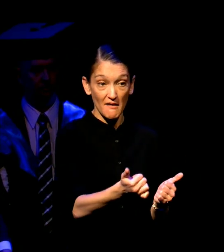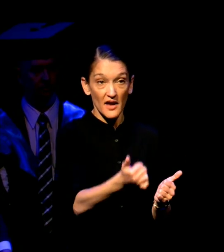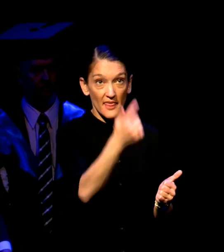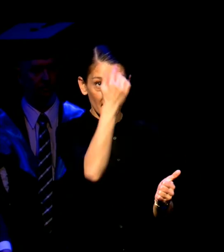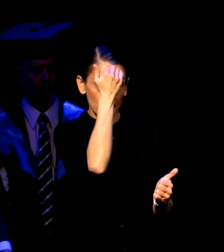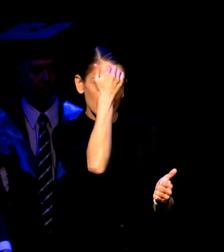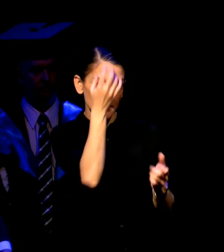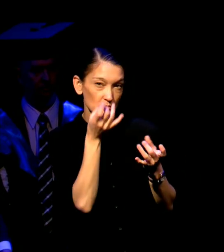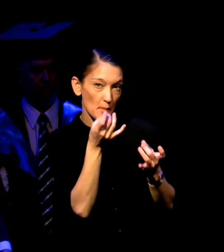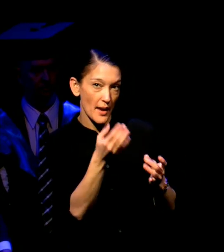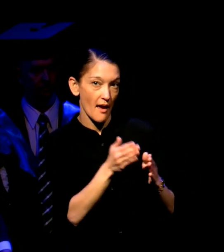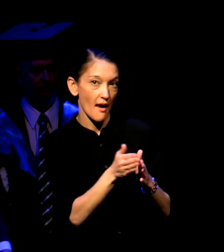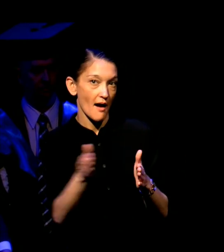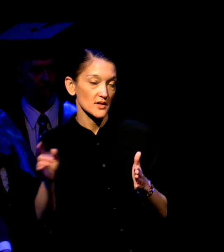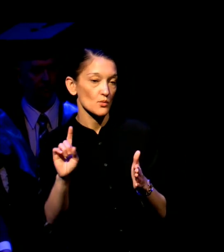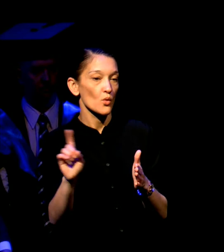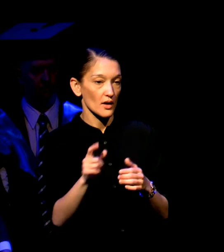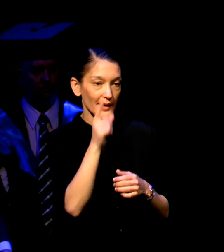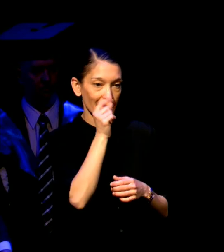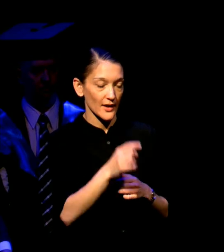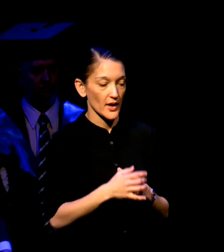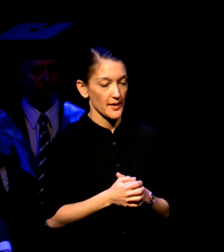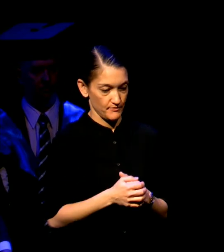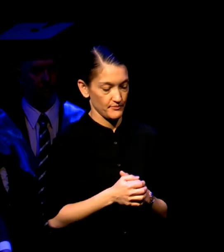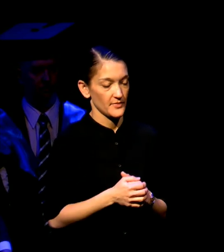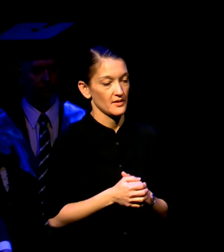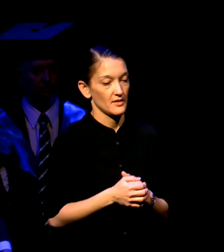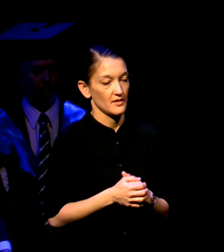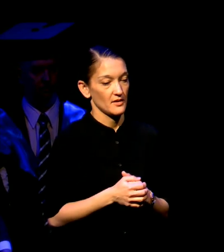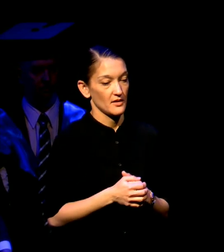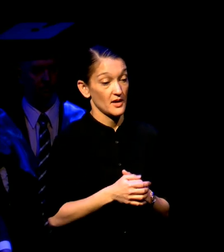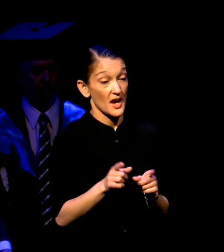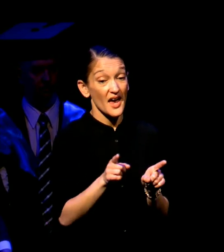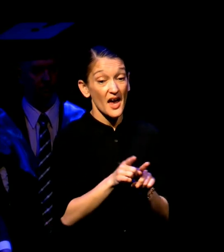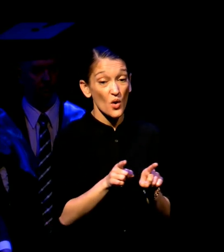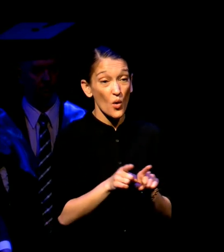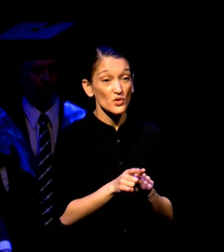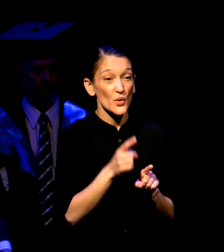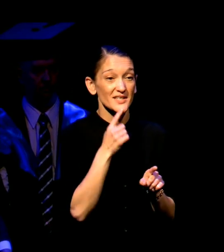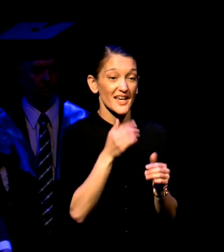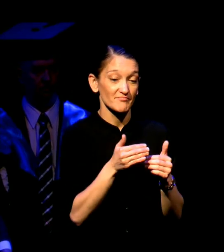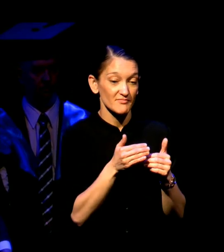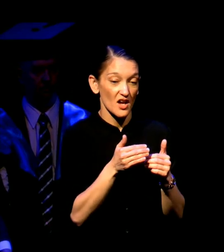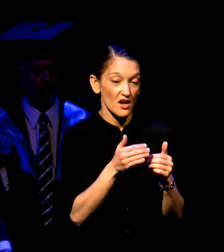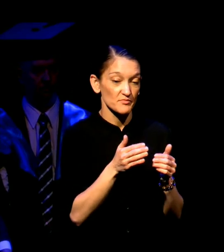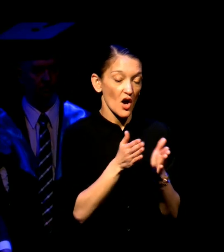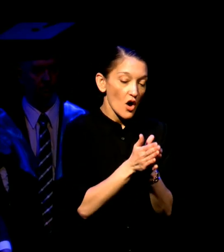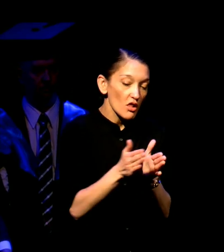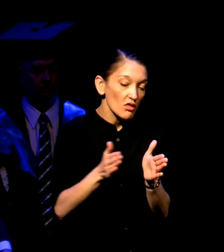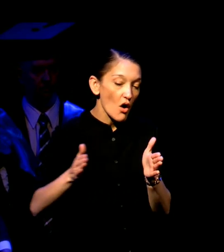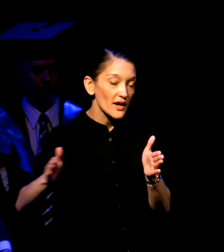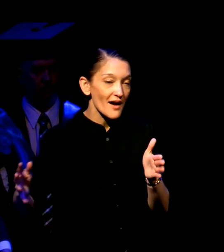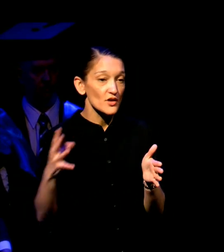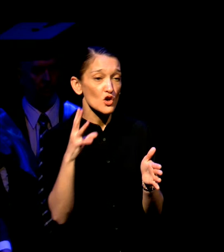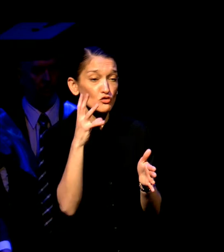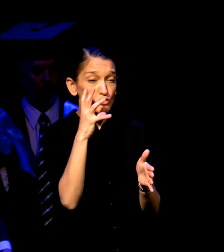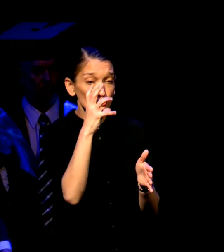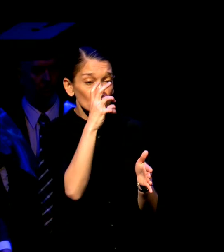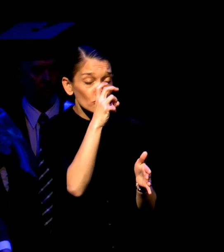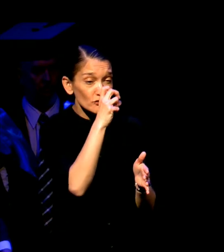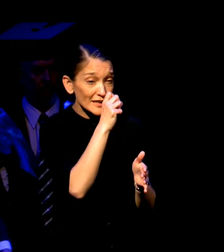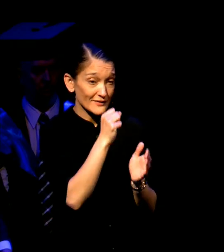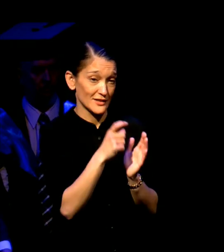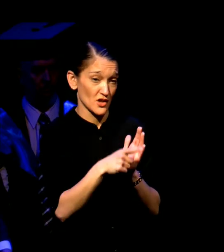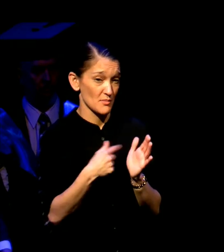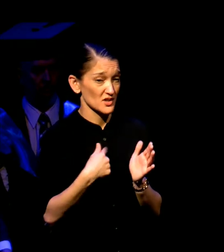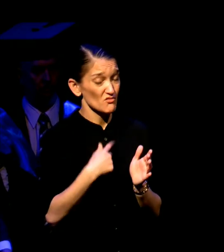to do once that 18 months was over. And it was also a long enough grieving time for me to slowly say goodbye to the job that I'd loved and had